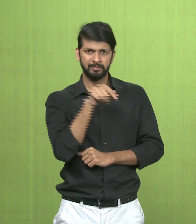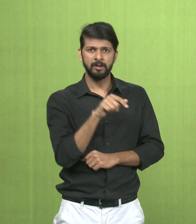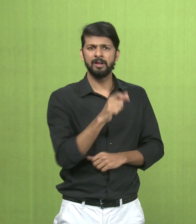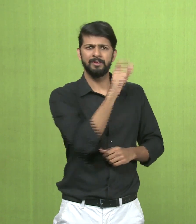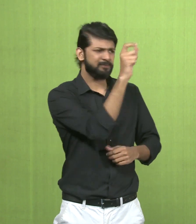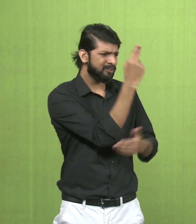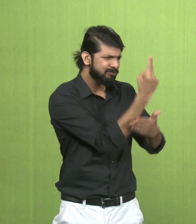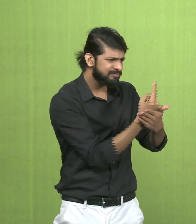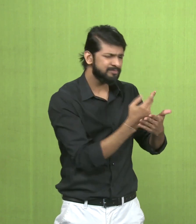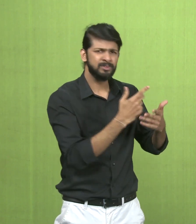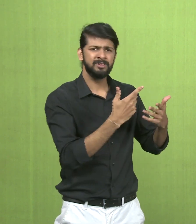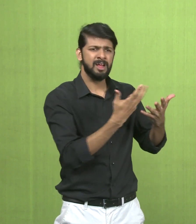Answer number 2.